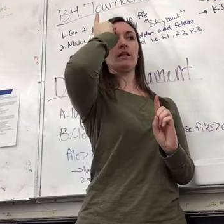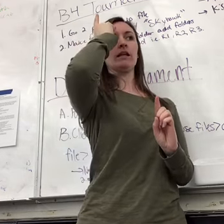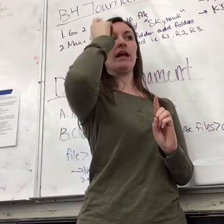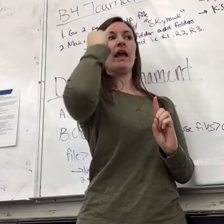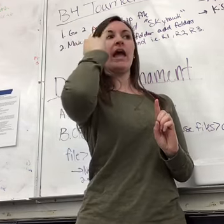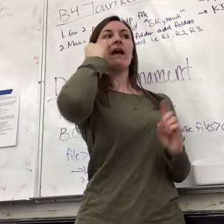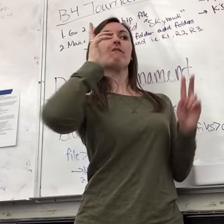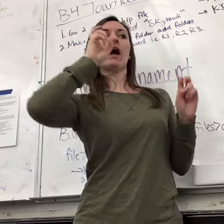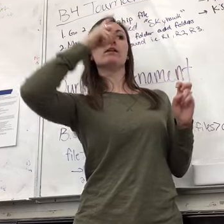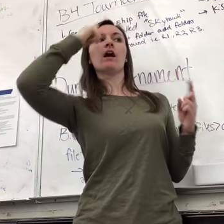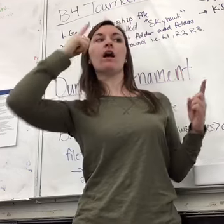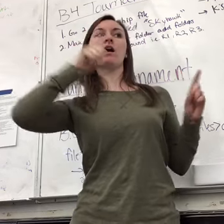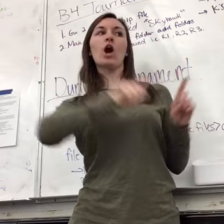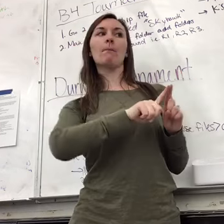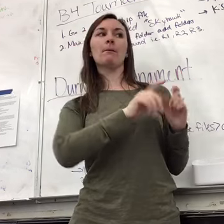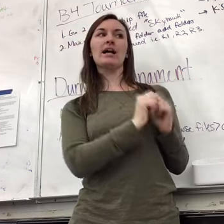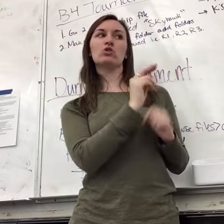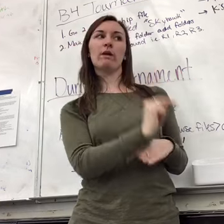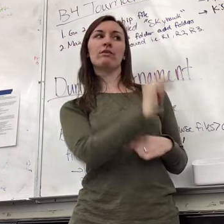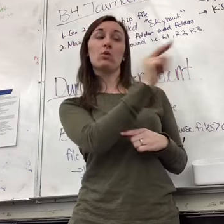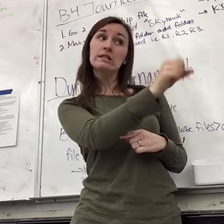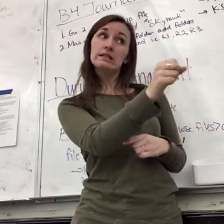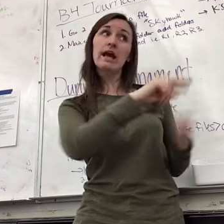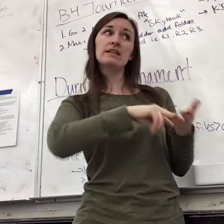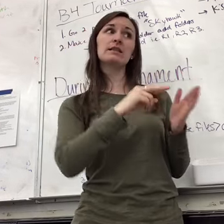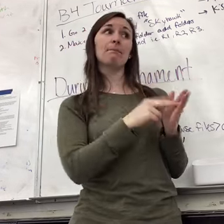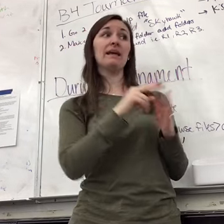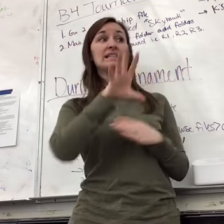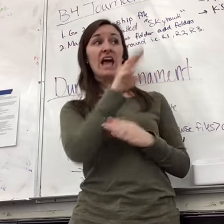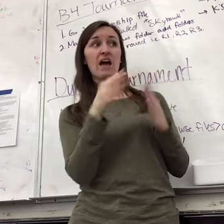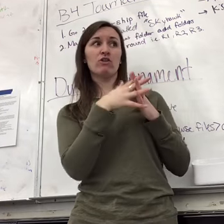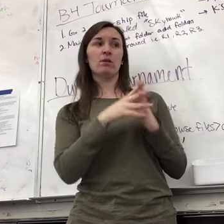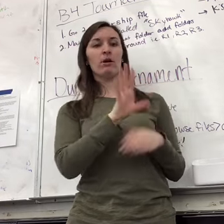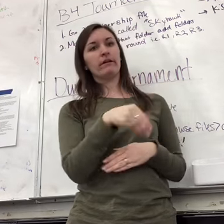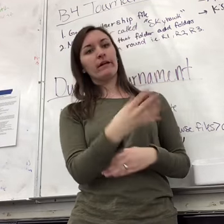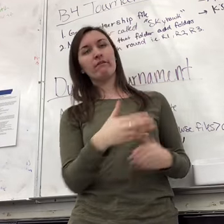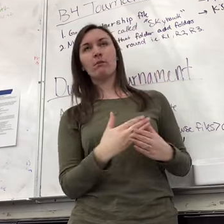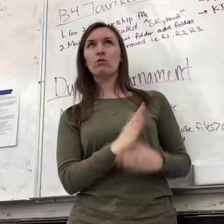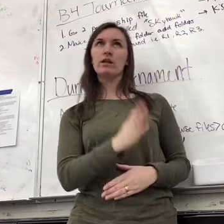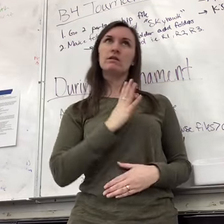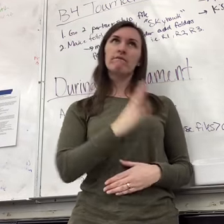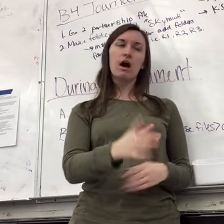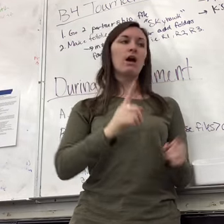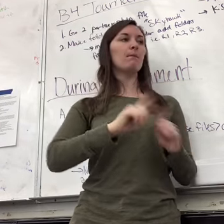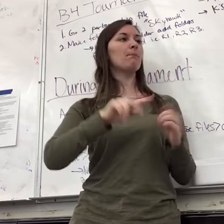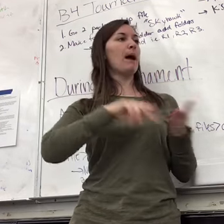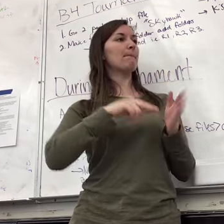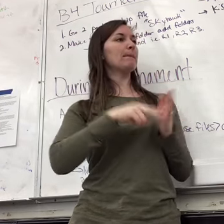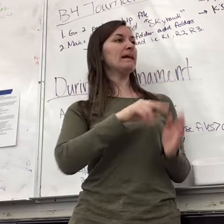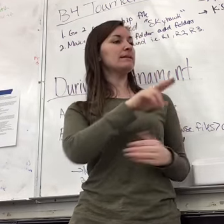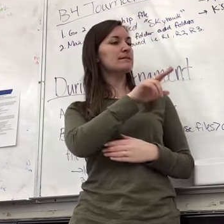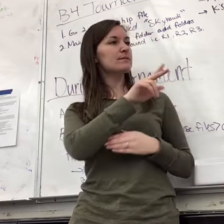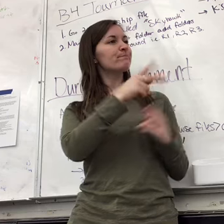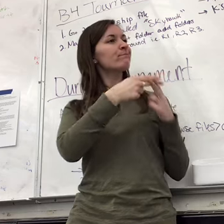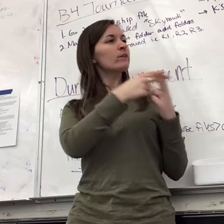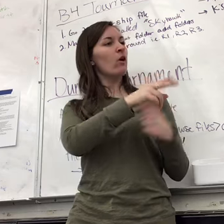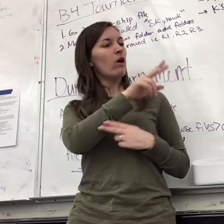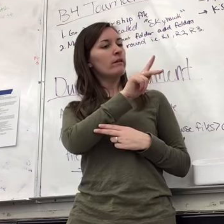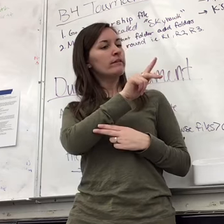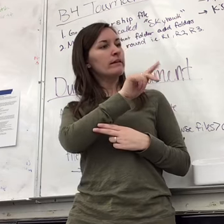with the North. Yes, it means giving rights to African Americans, but you're also getting kickbacks as in money and land and different things like that